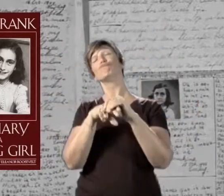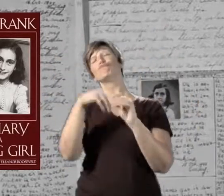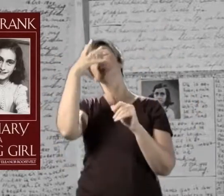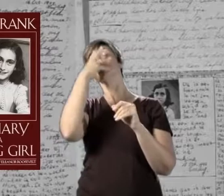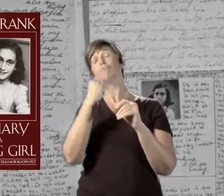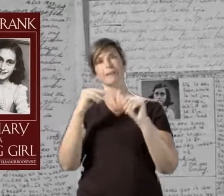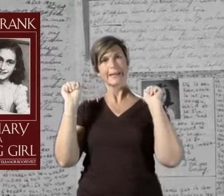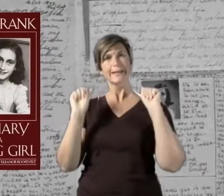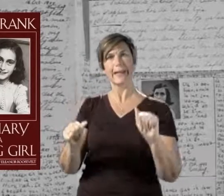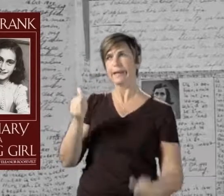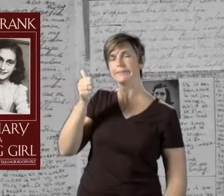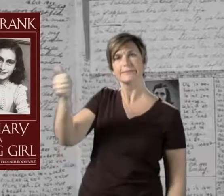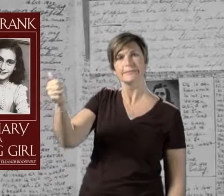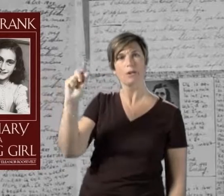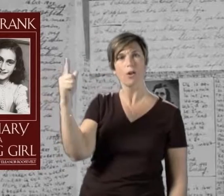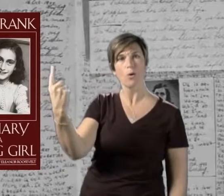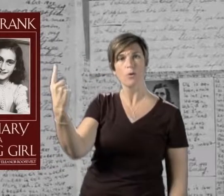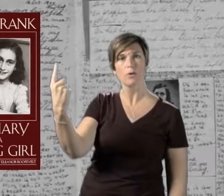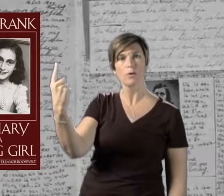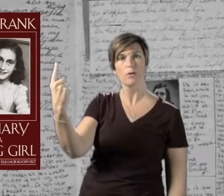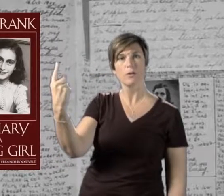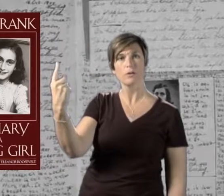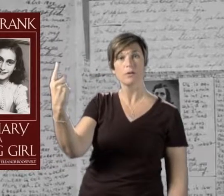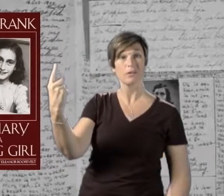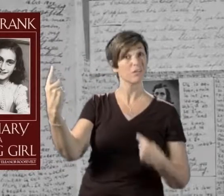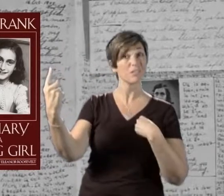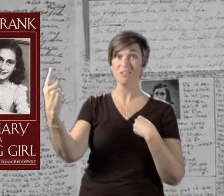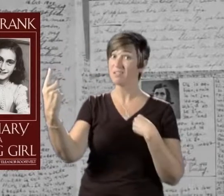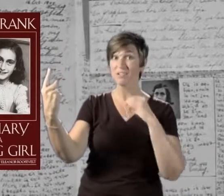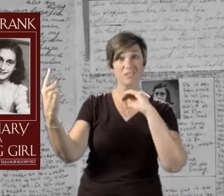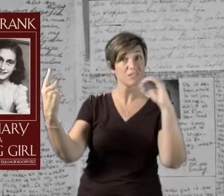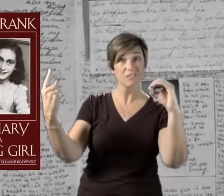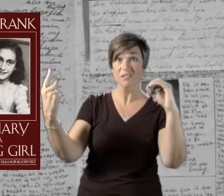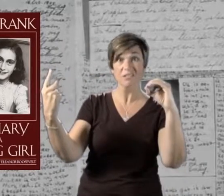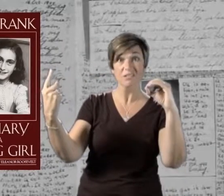I am shoved about from one corner to another.